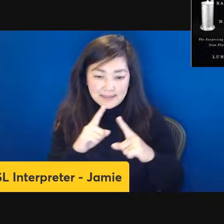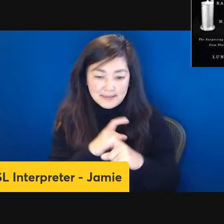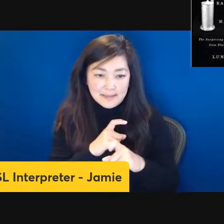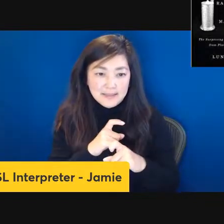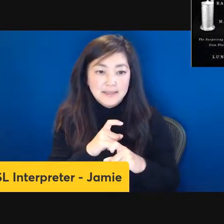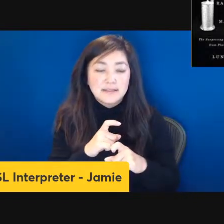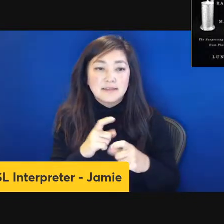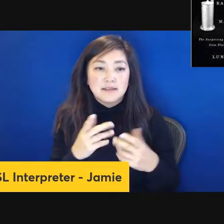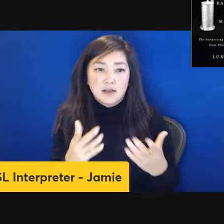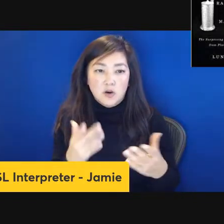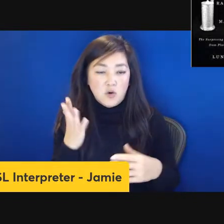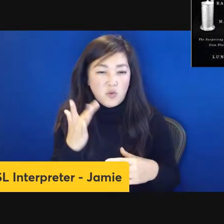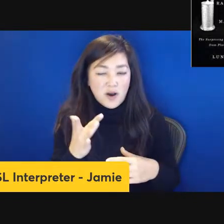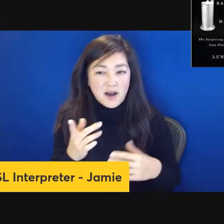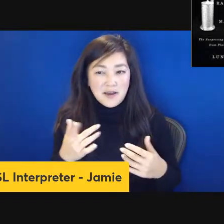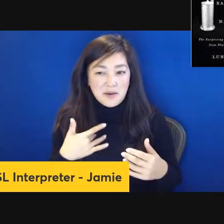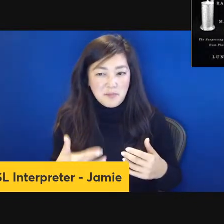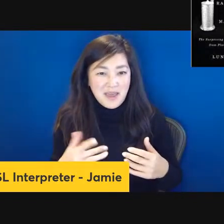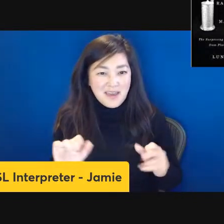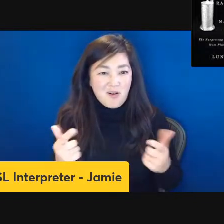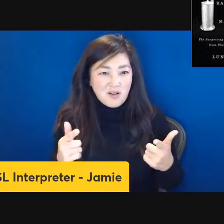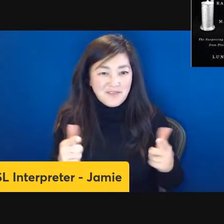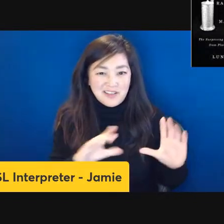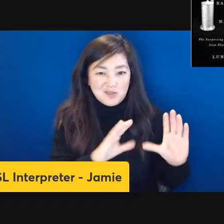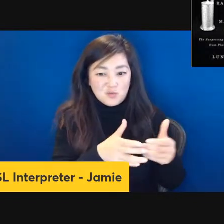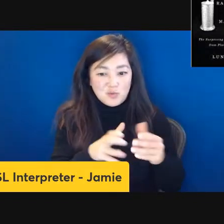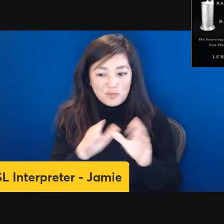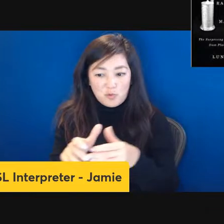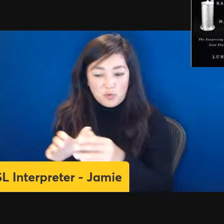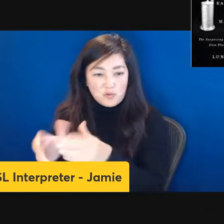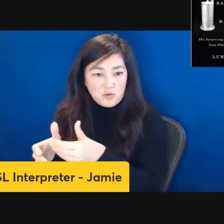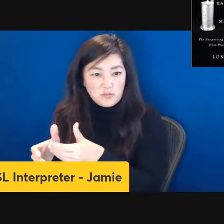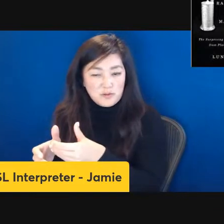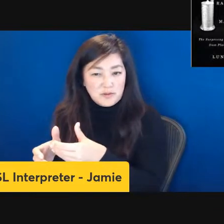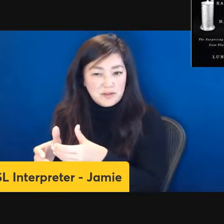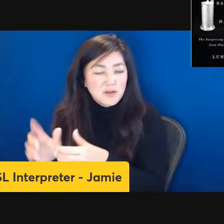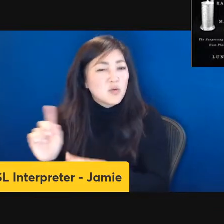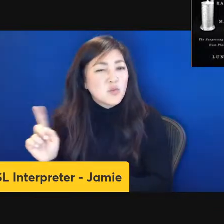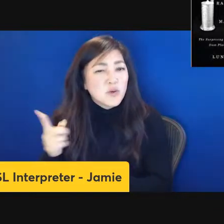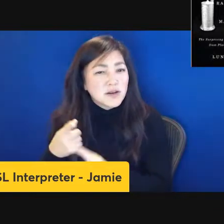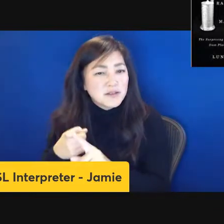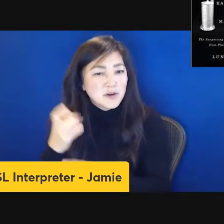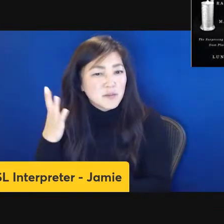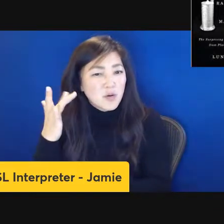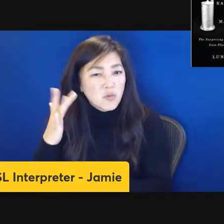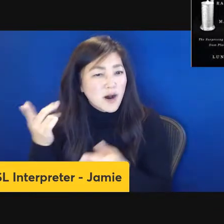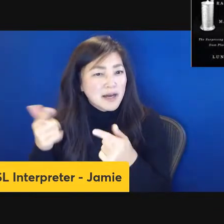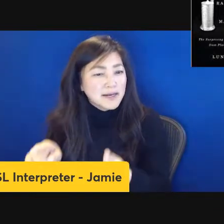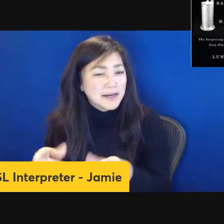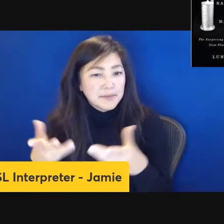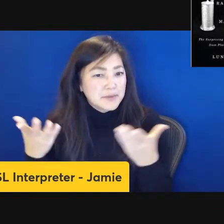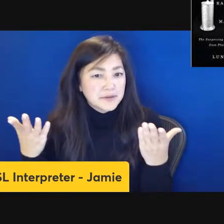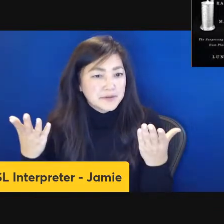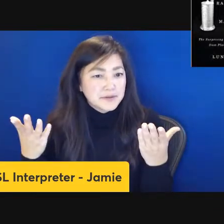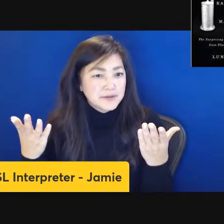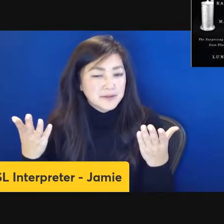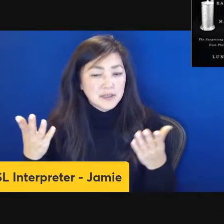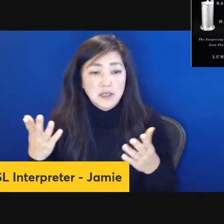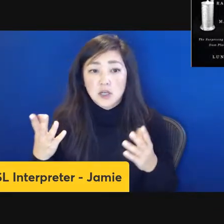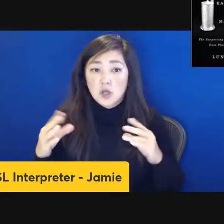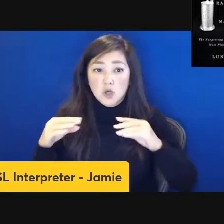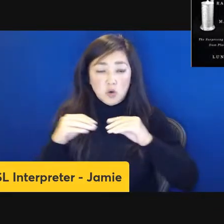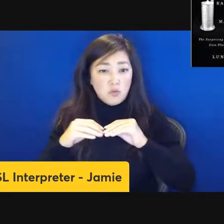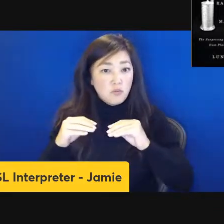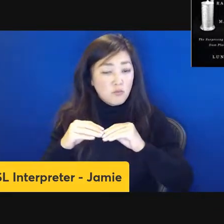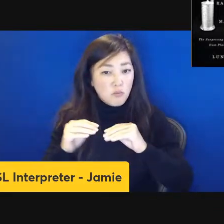people. So where did this idea come from, and was there dissent? Interestingly, there was more dissent in the